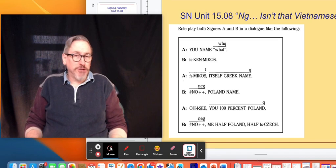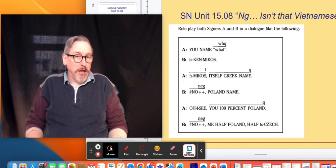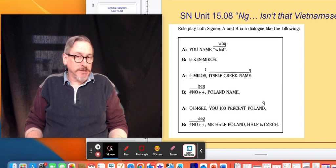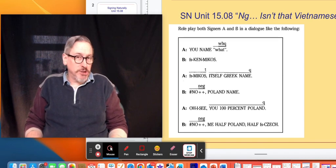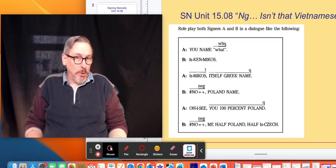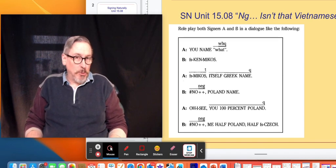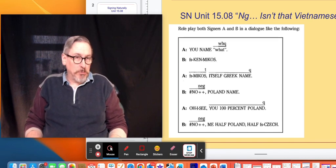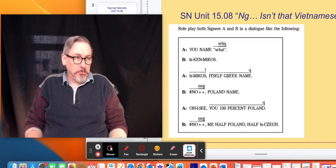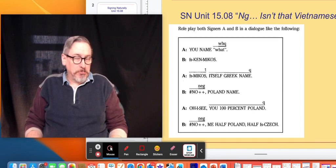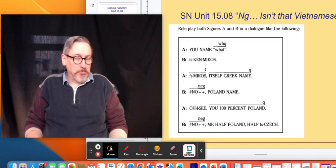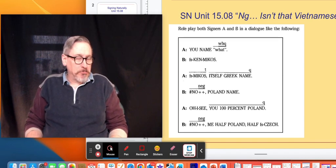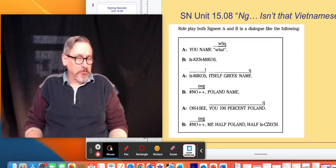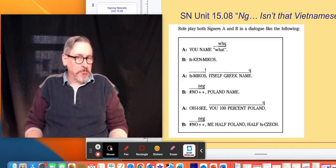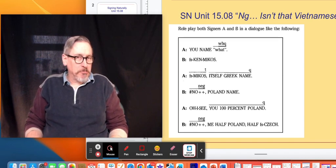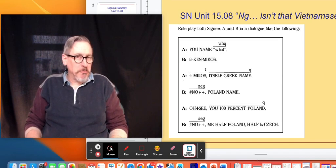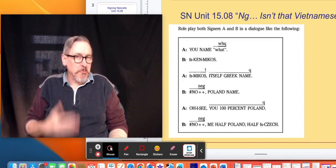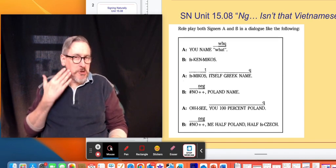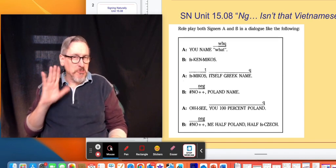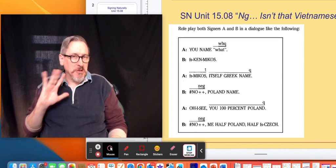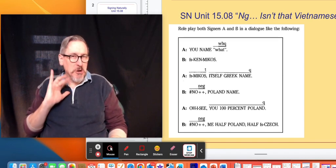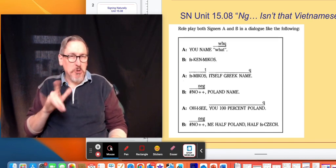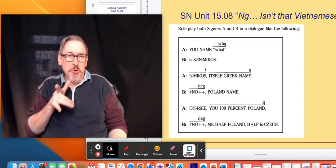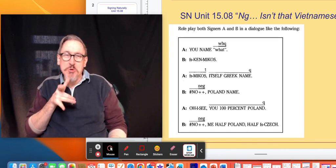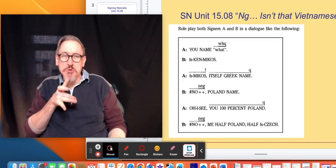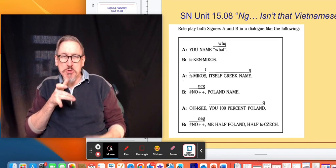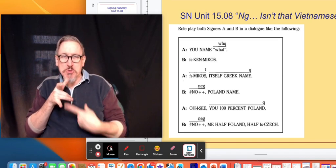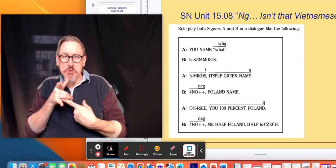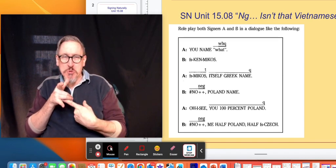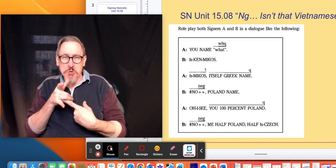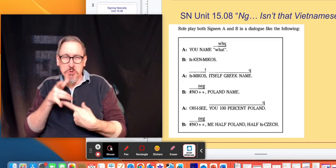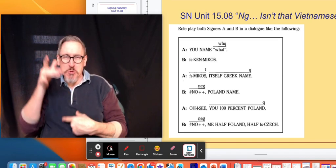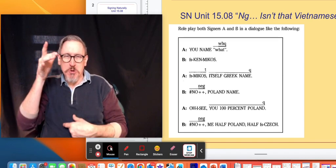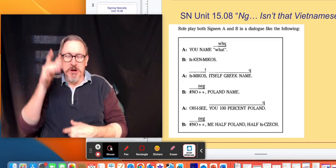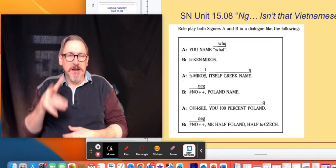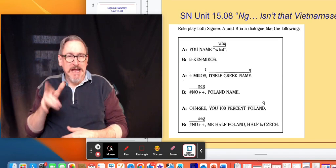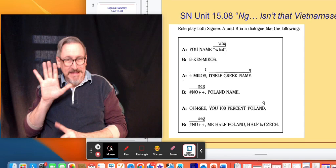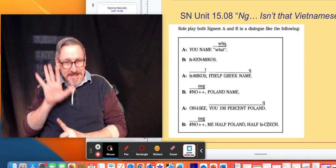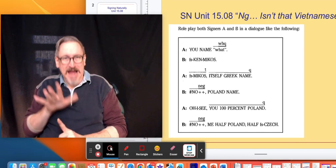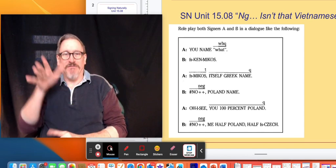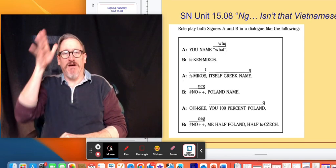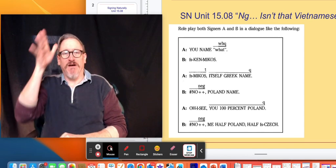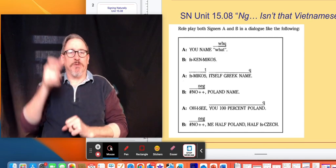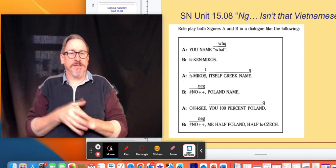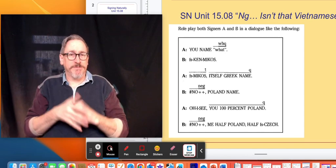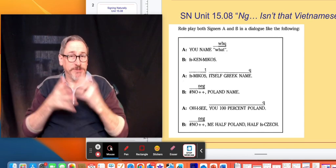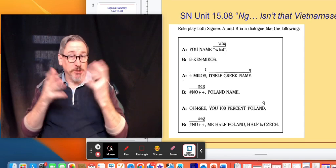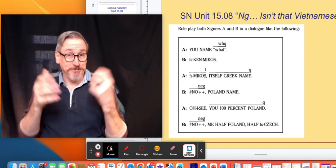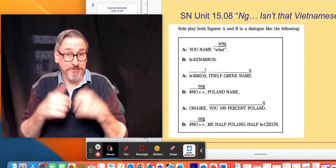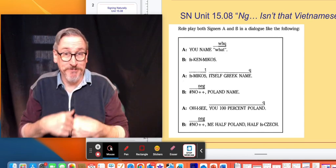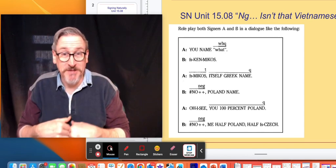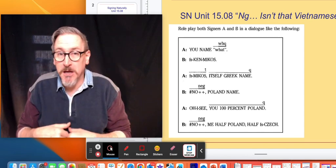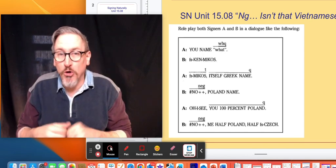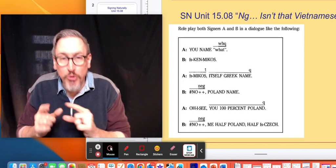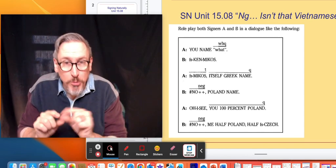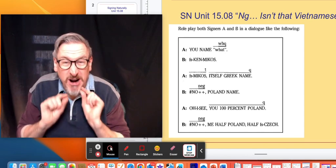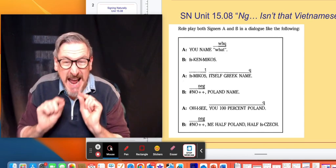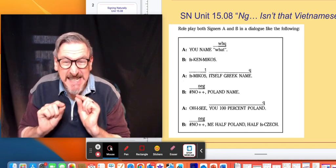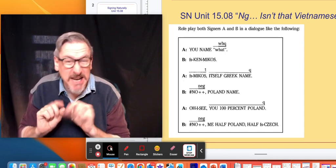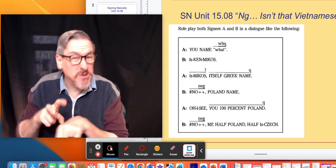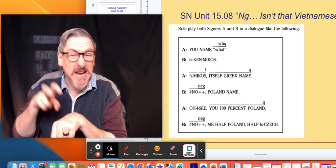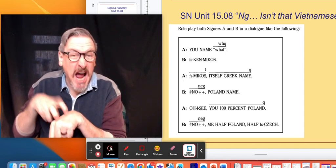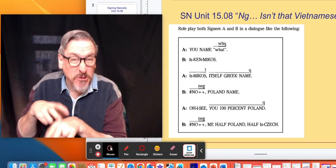a child, so we don't really know who that father was. So